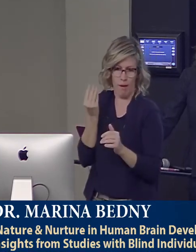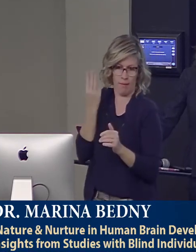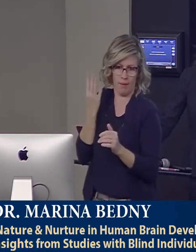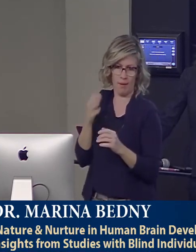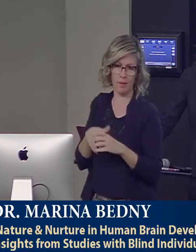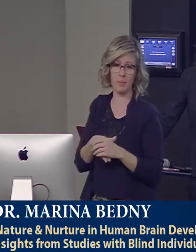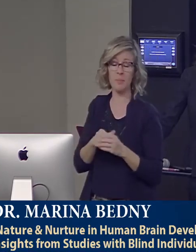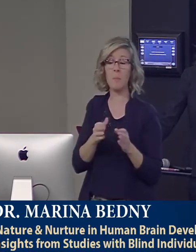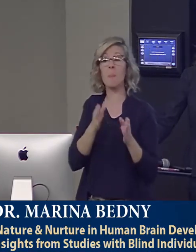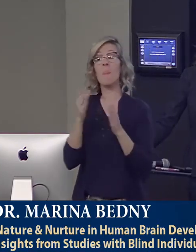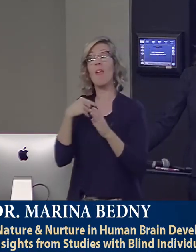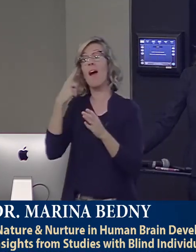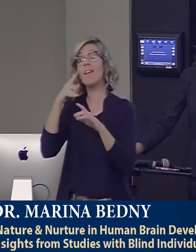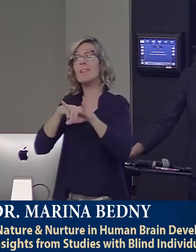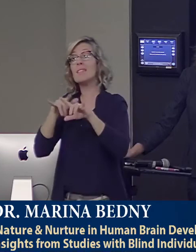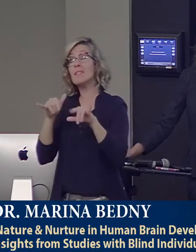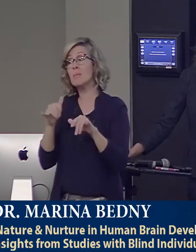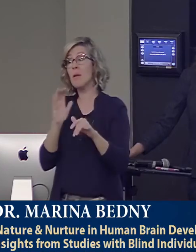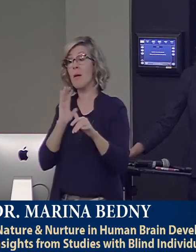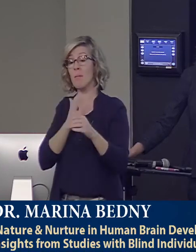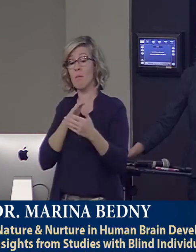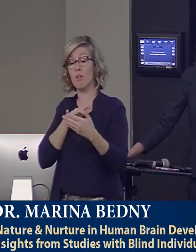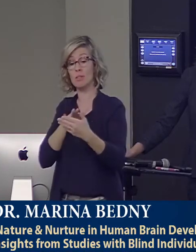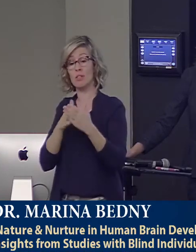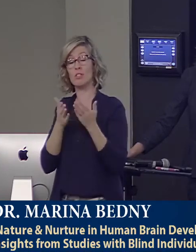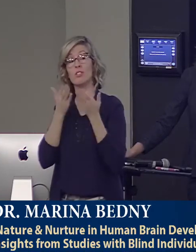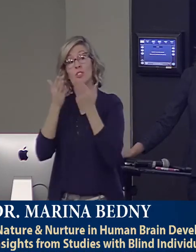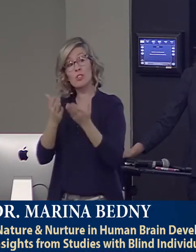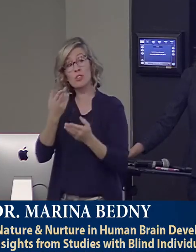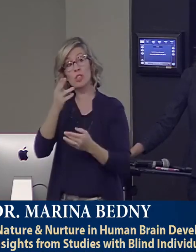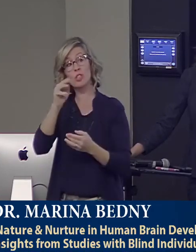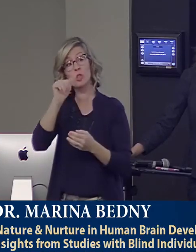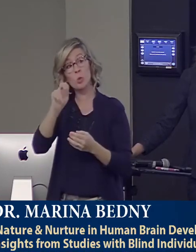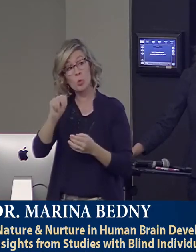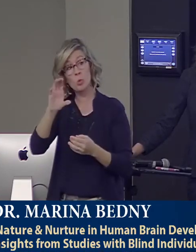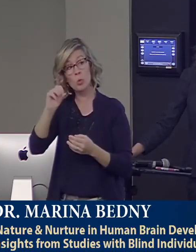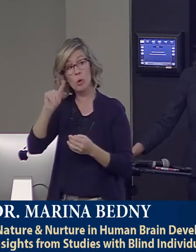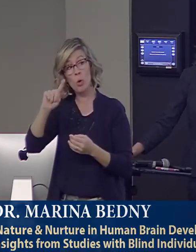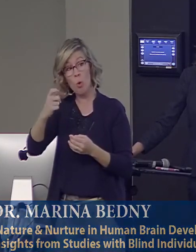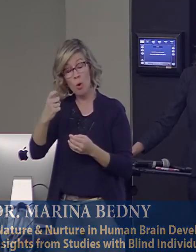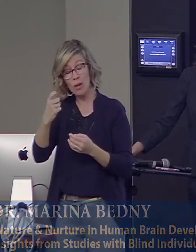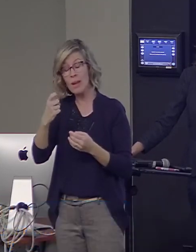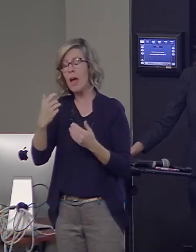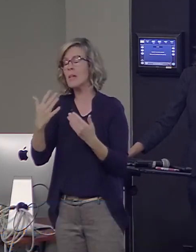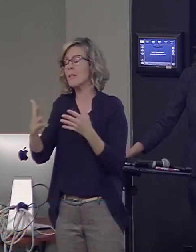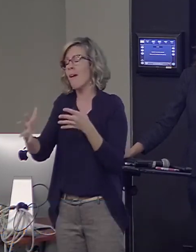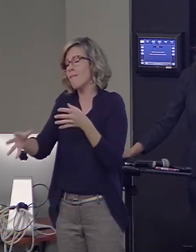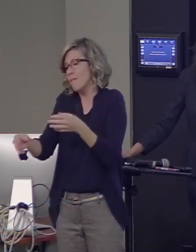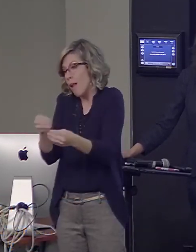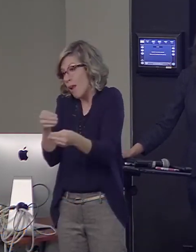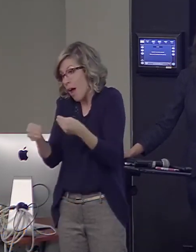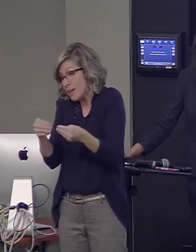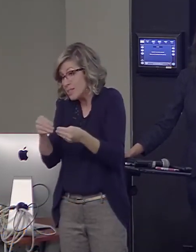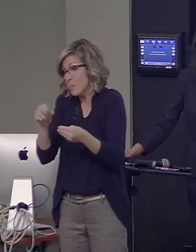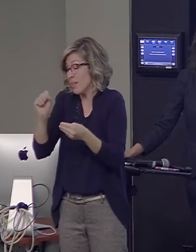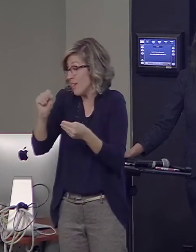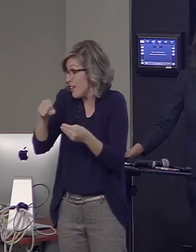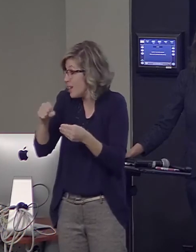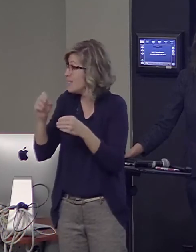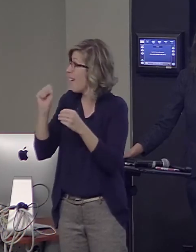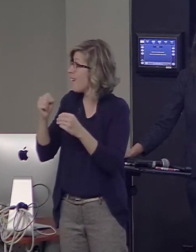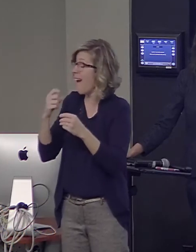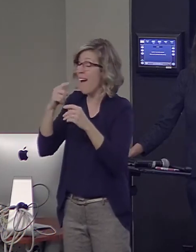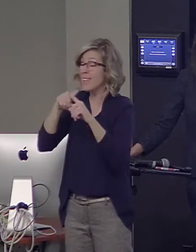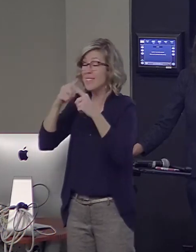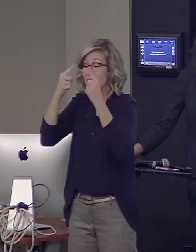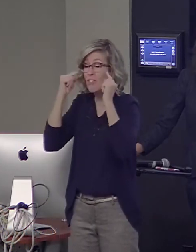I think at the same time, these studies suggest that human cortex is highly cognitively flexible. It can take on a wide range of cognitive